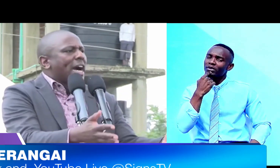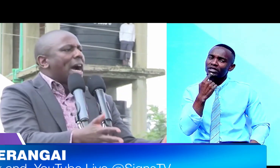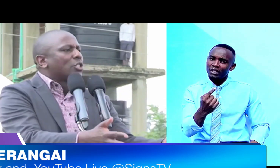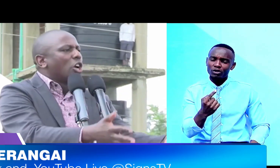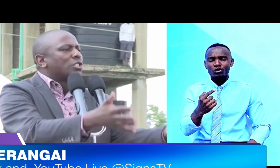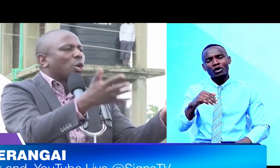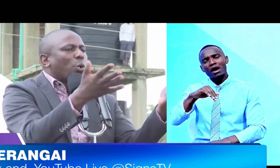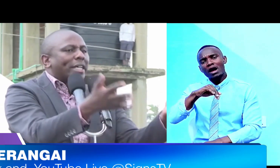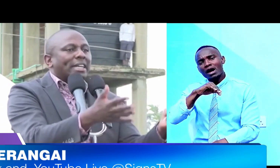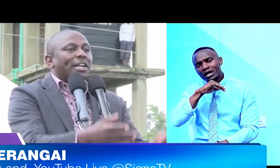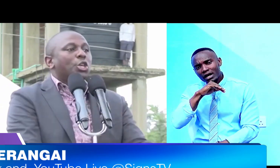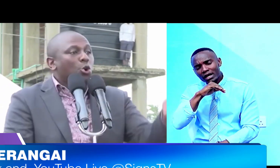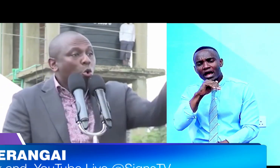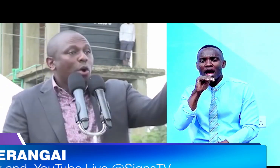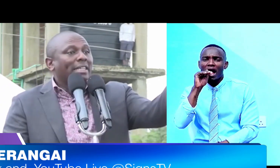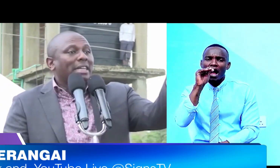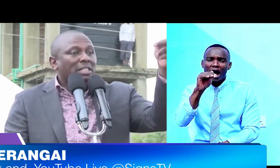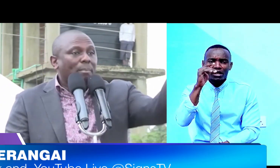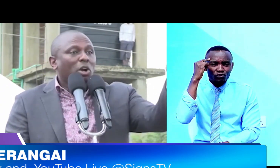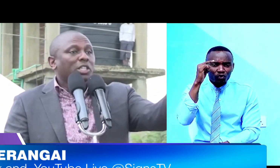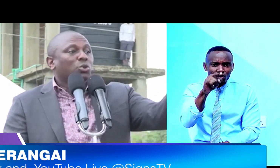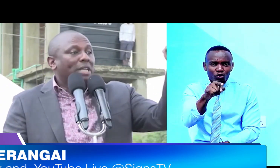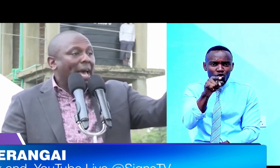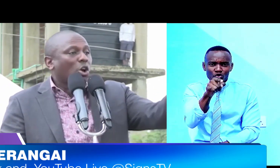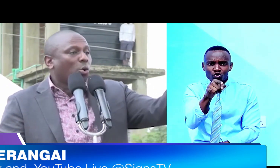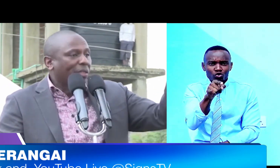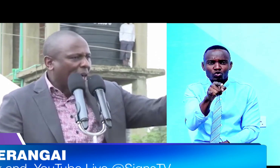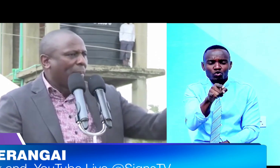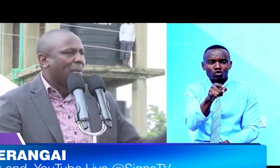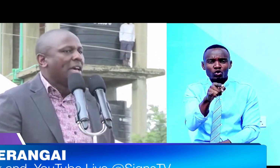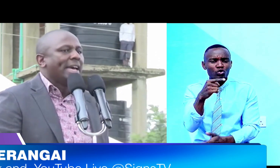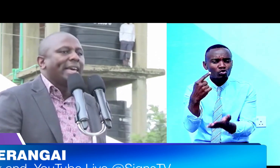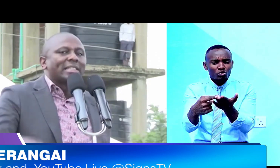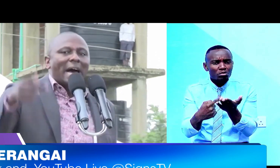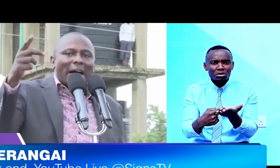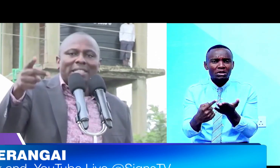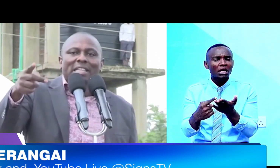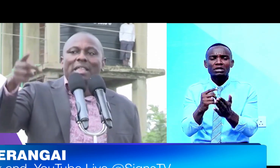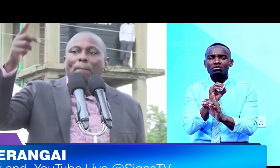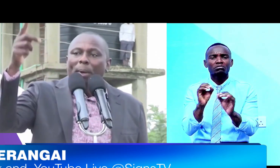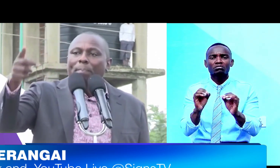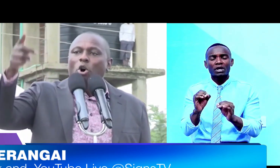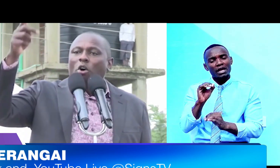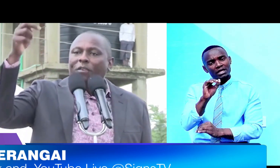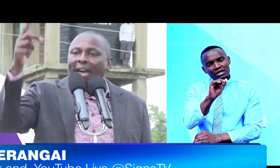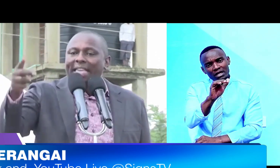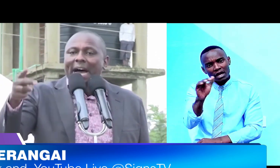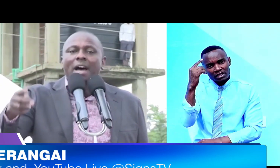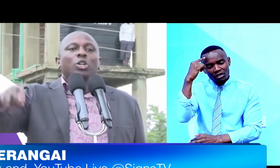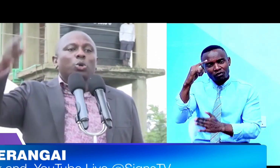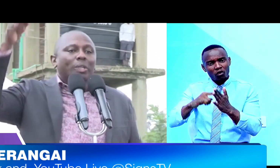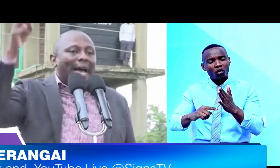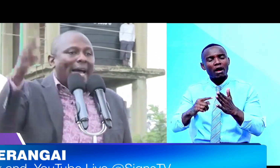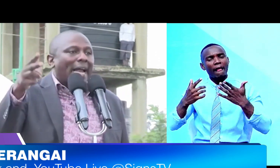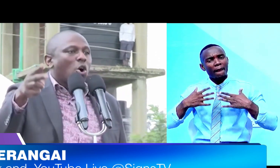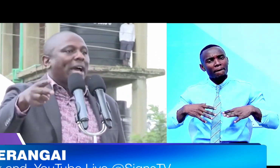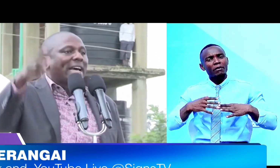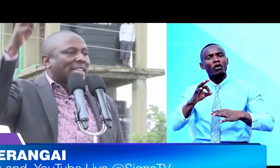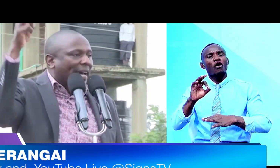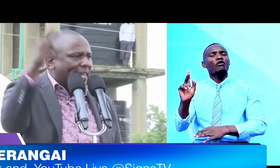has not requested you as a tribalist to dialogue with him. He is asking the people of Kenya to dialogue as